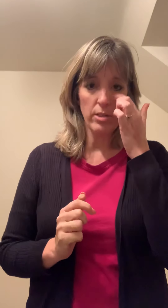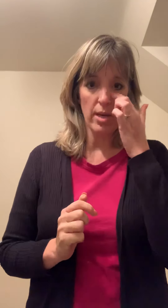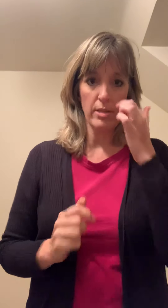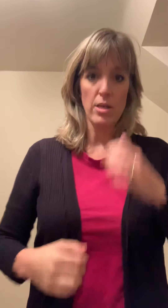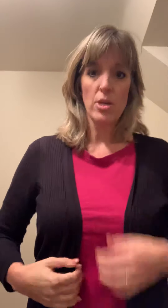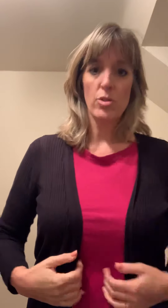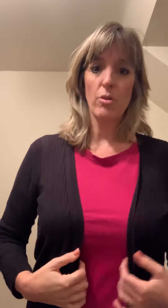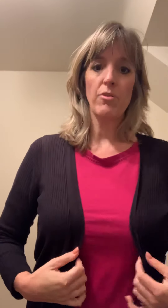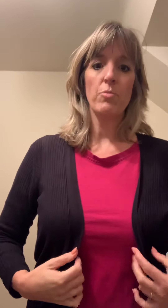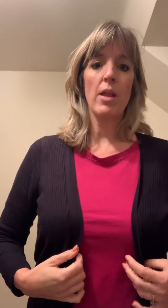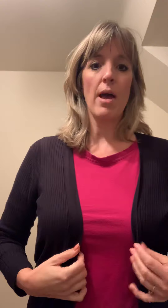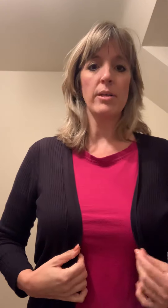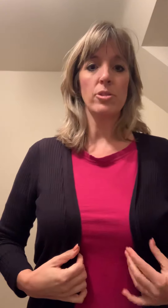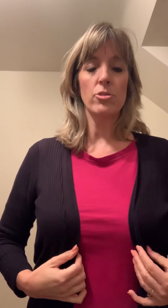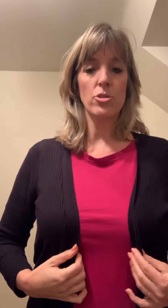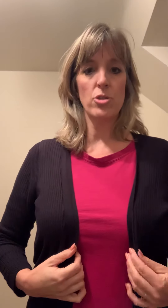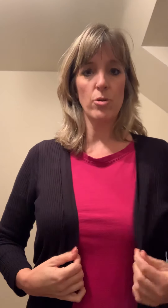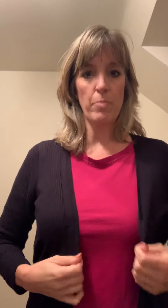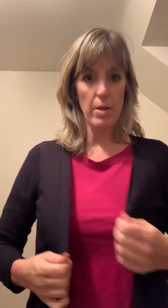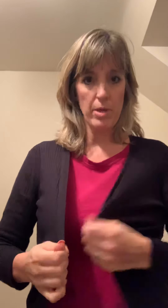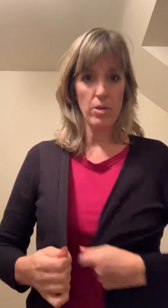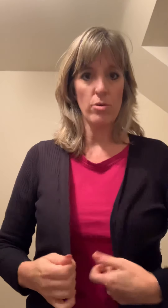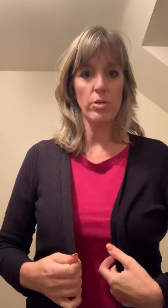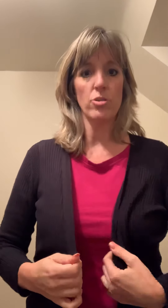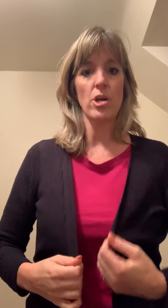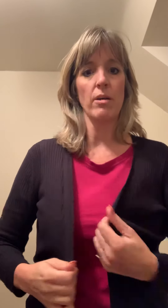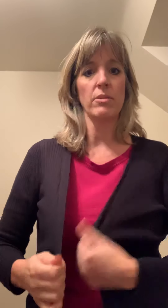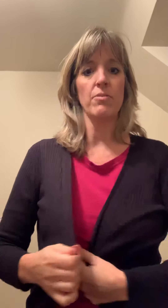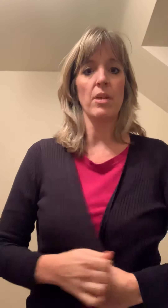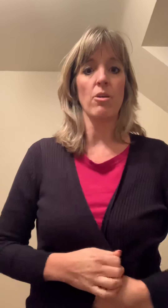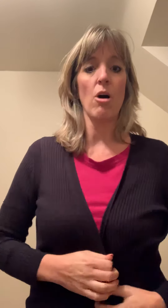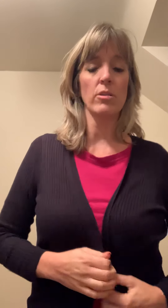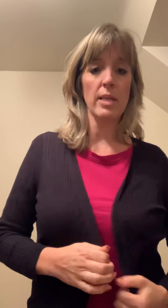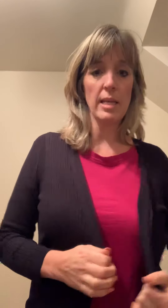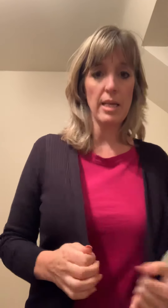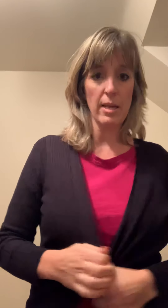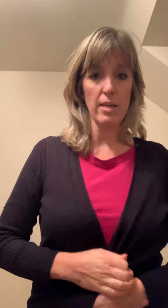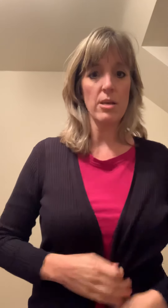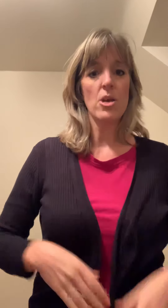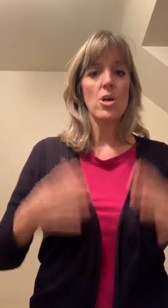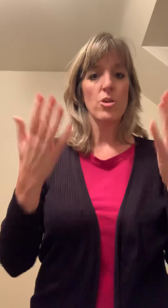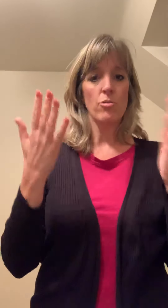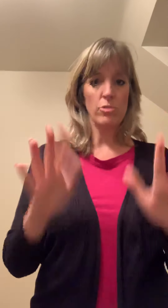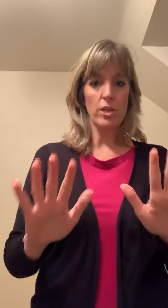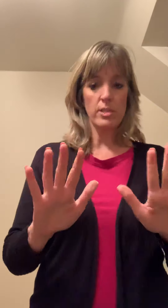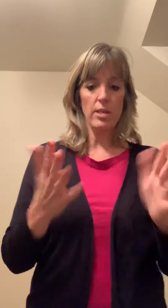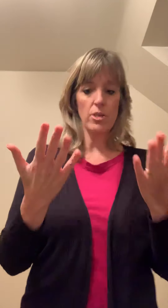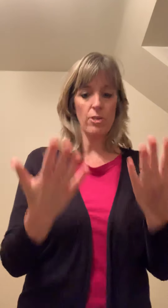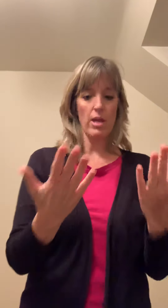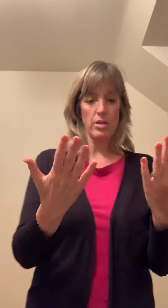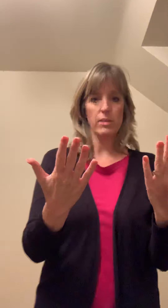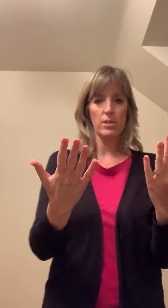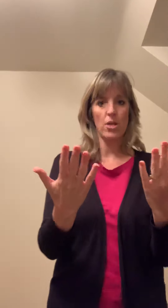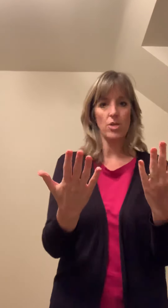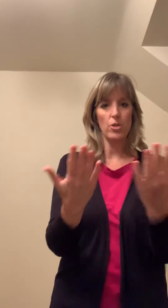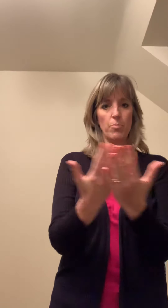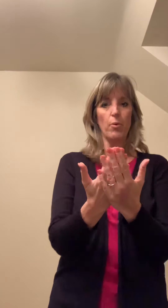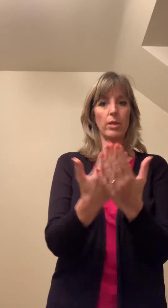done. So if you want to ask your baby or your child if they are all done eating, you just take your hands, you point